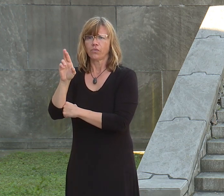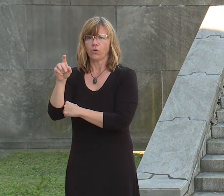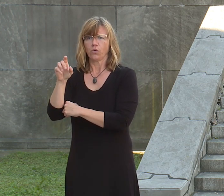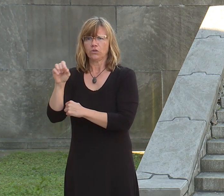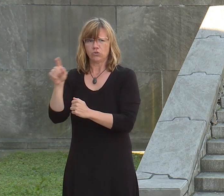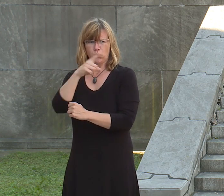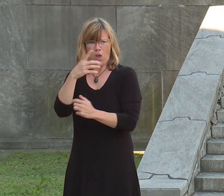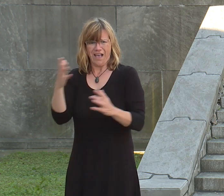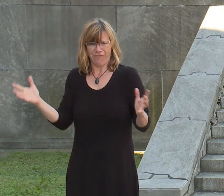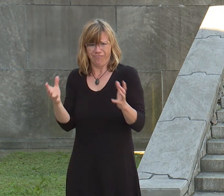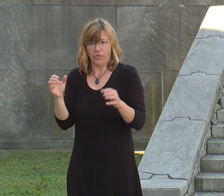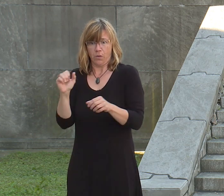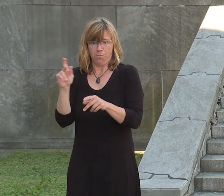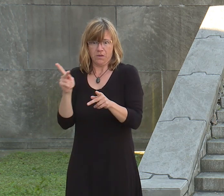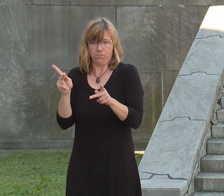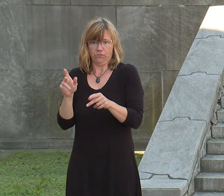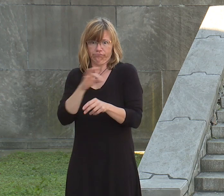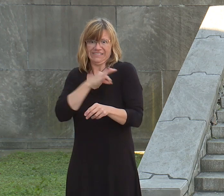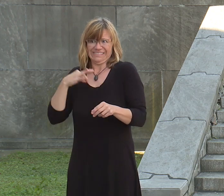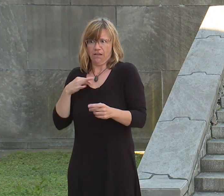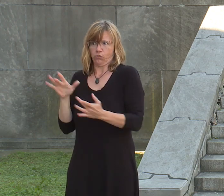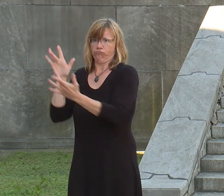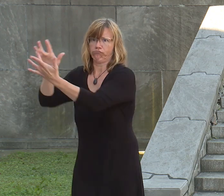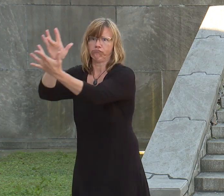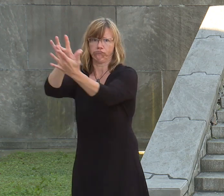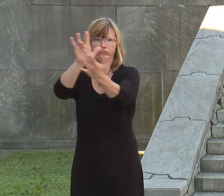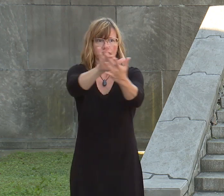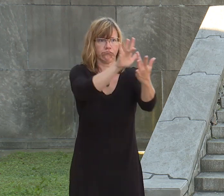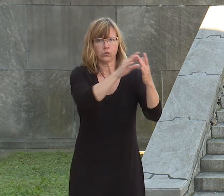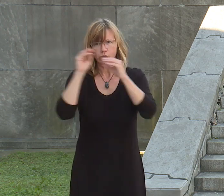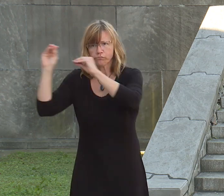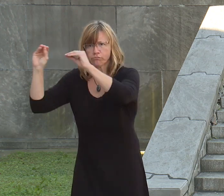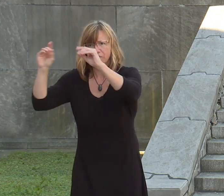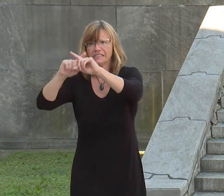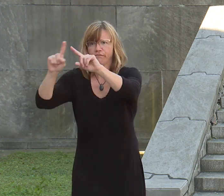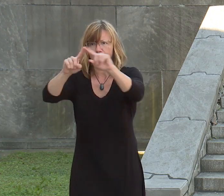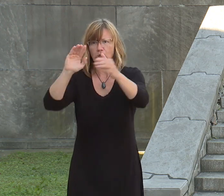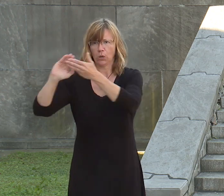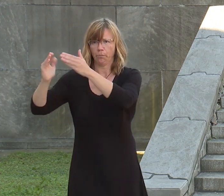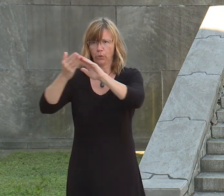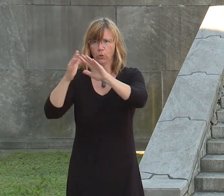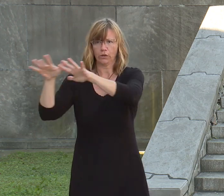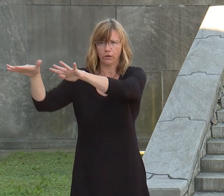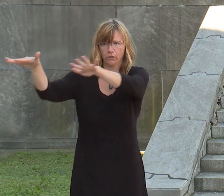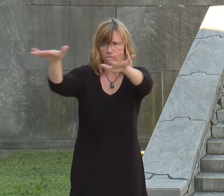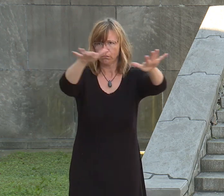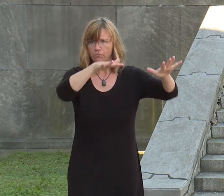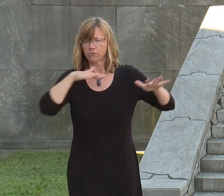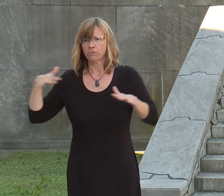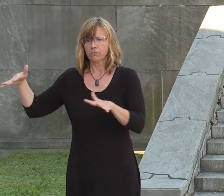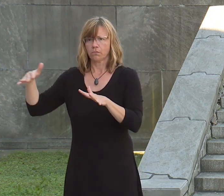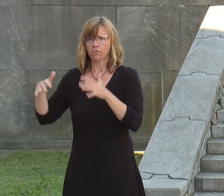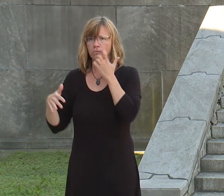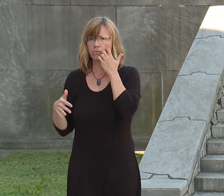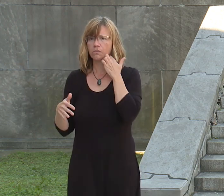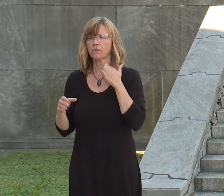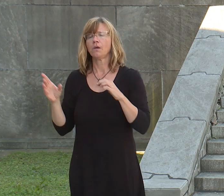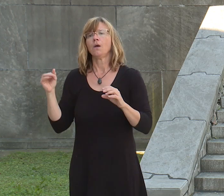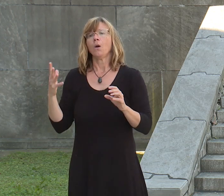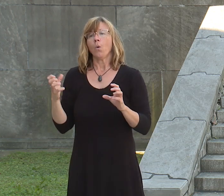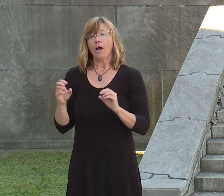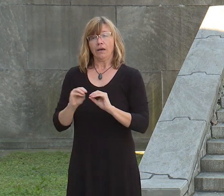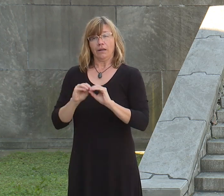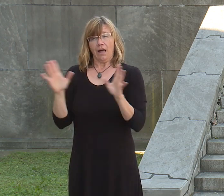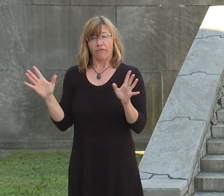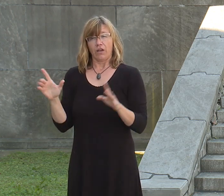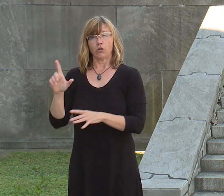more effective than we can. So just to follow up, to clarify, so it's not like you have, for example, you can't get 20-year-olds